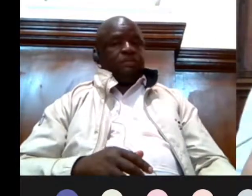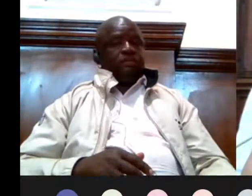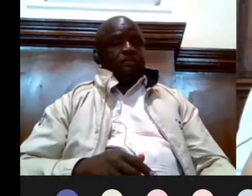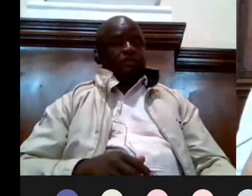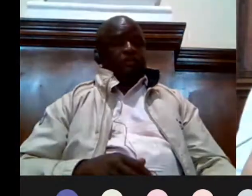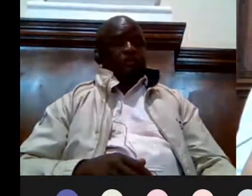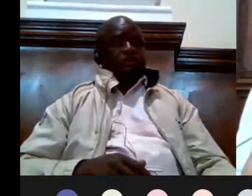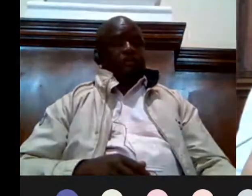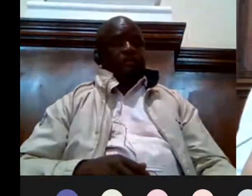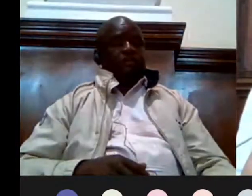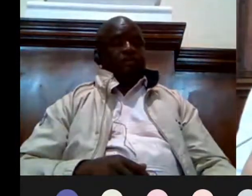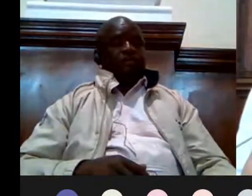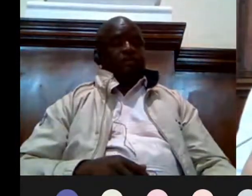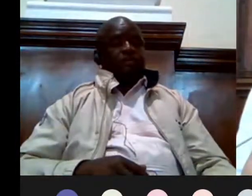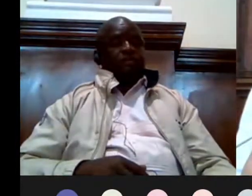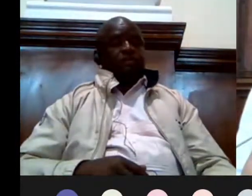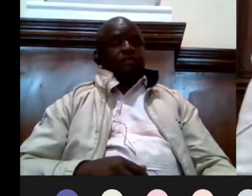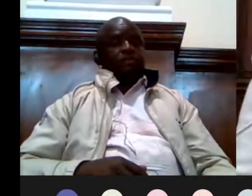MC. The